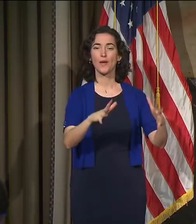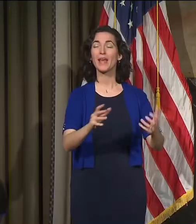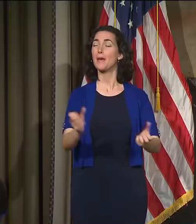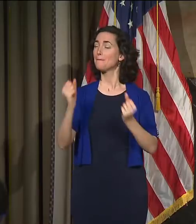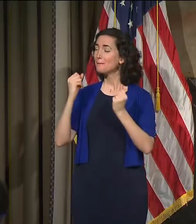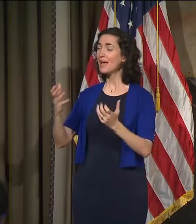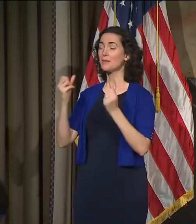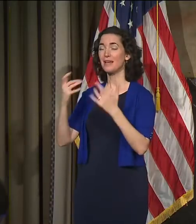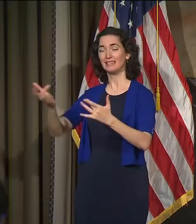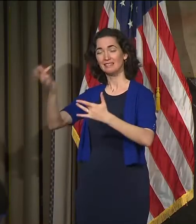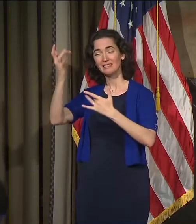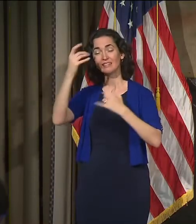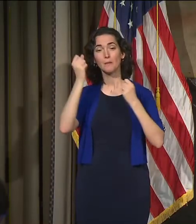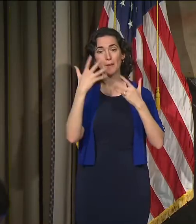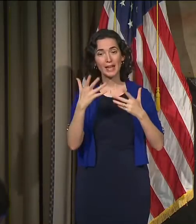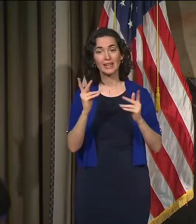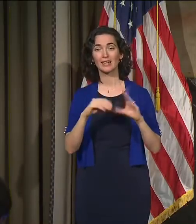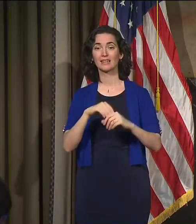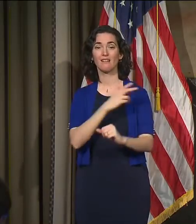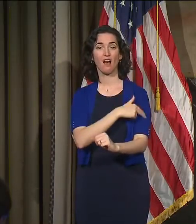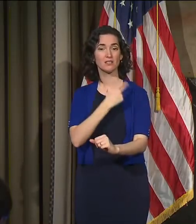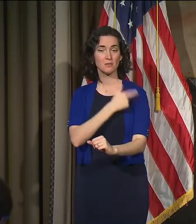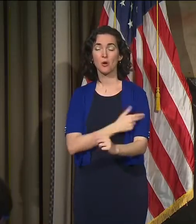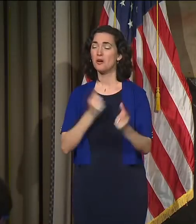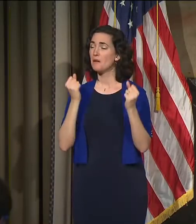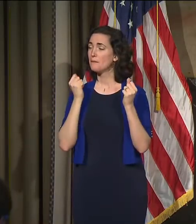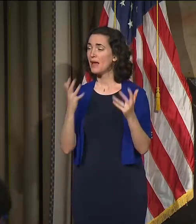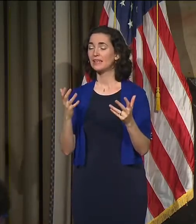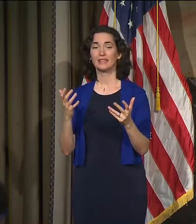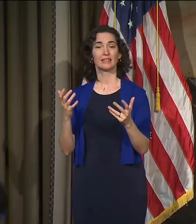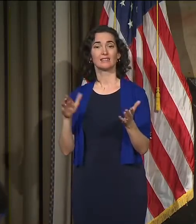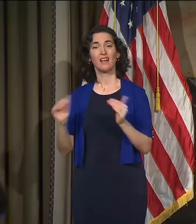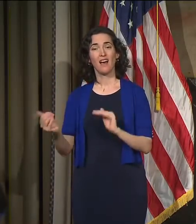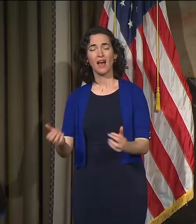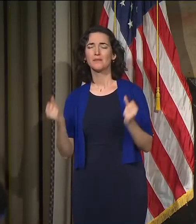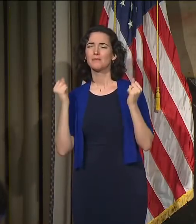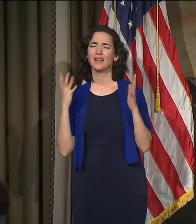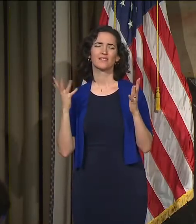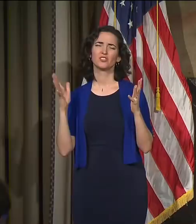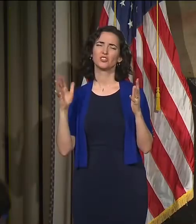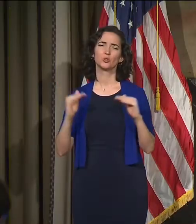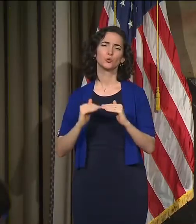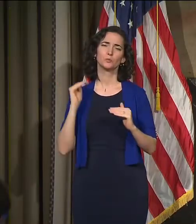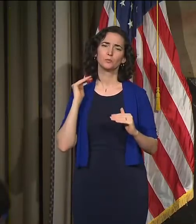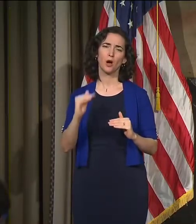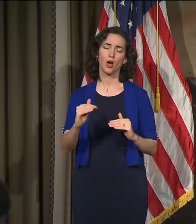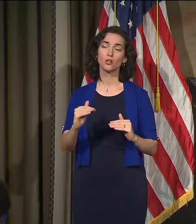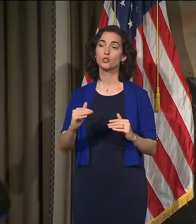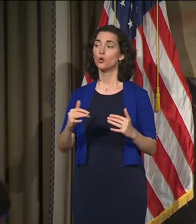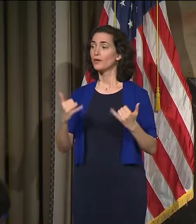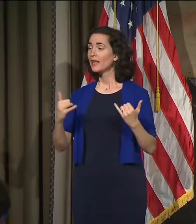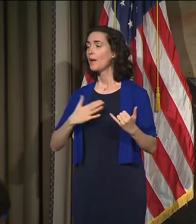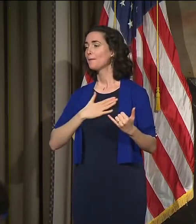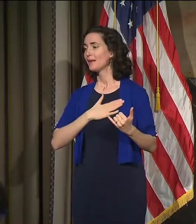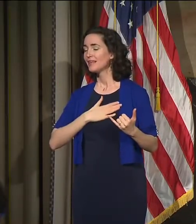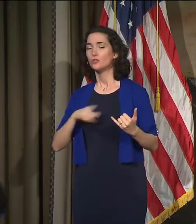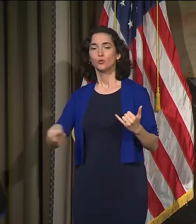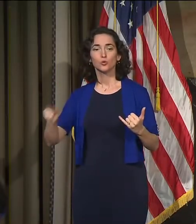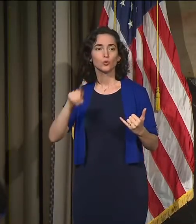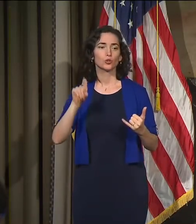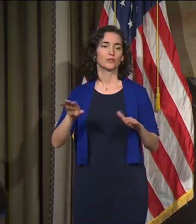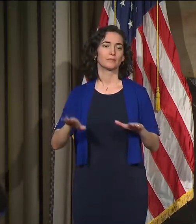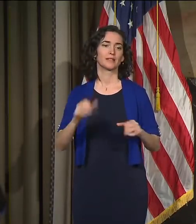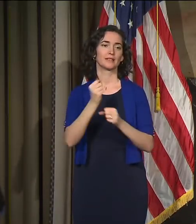too many people in the hospital, and too many people dying. So please be safe.